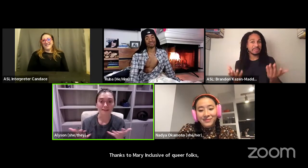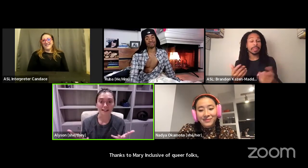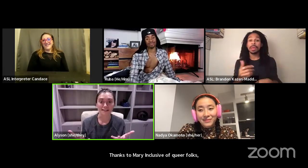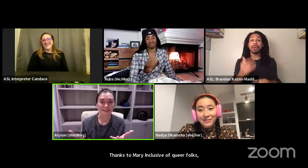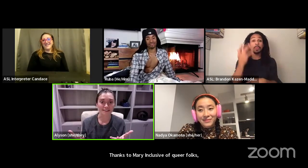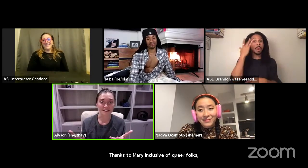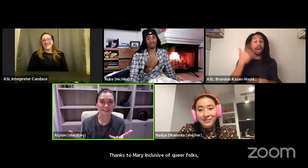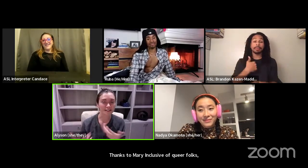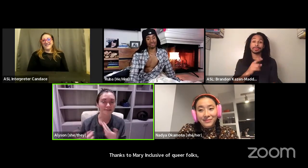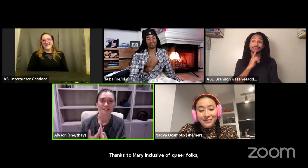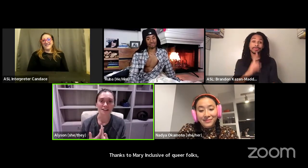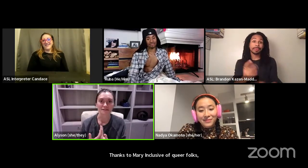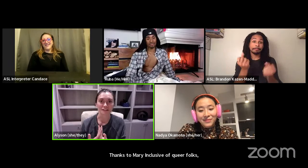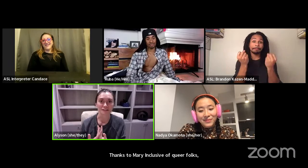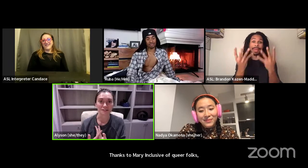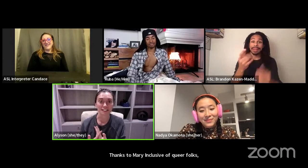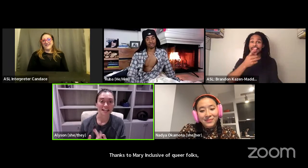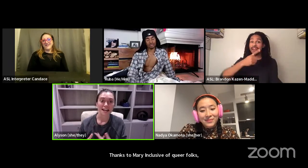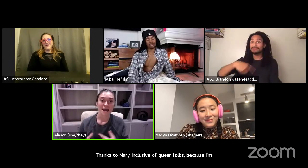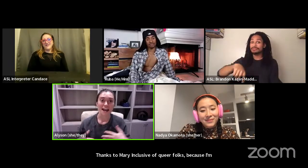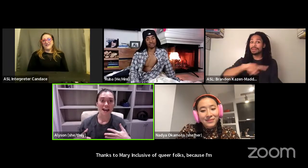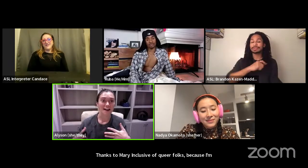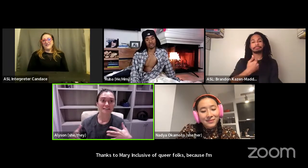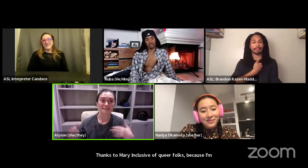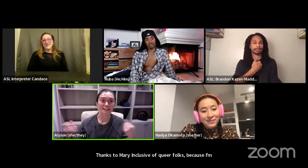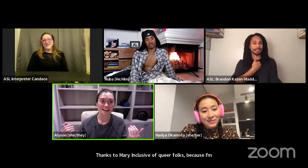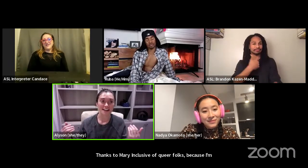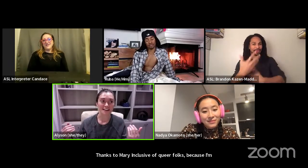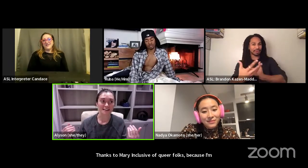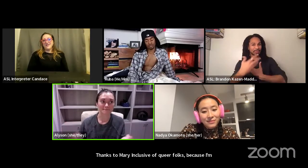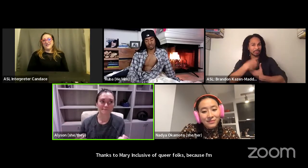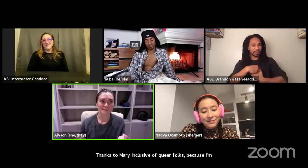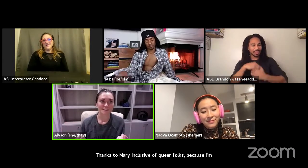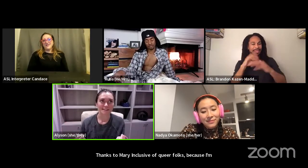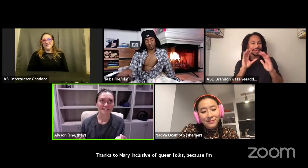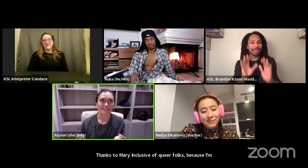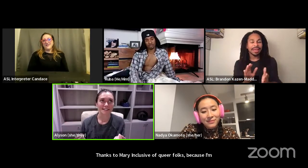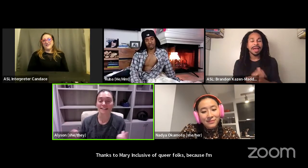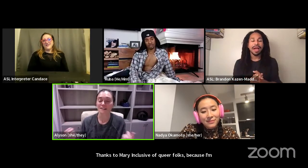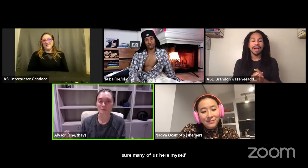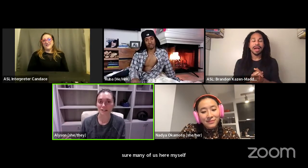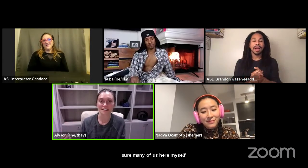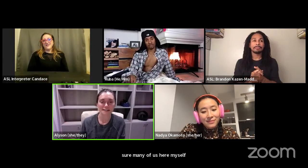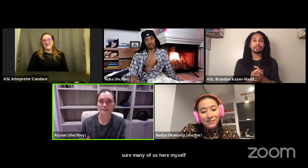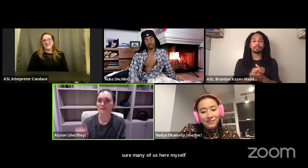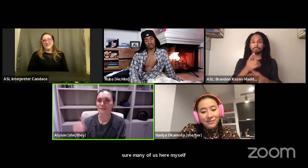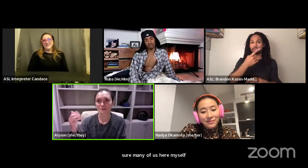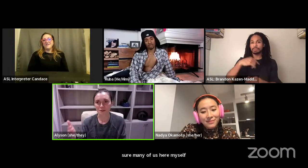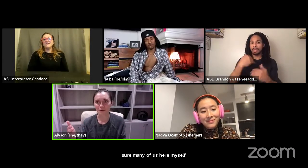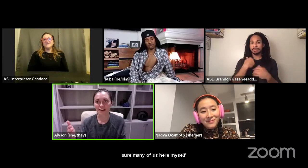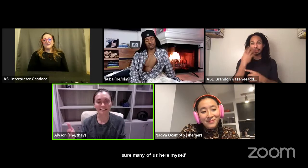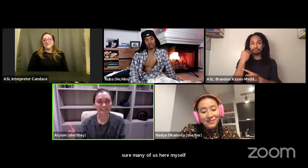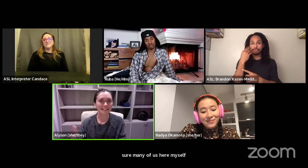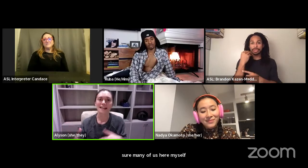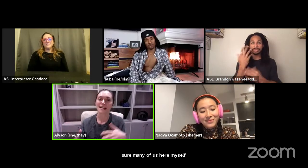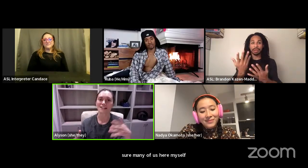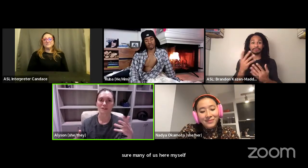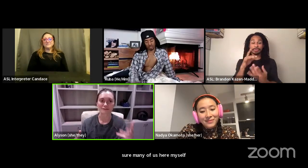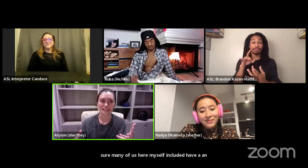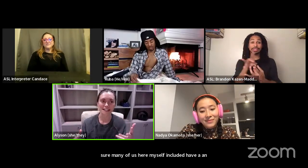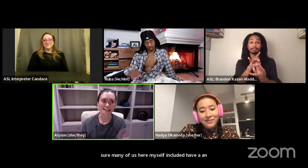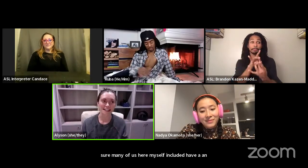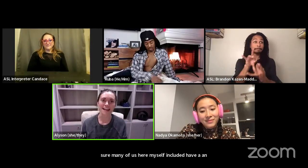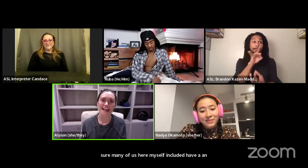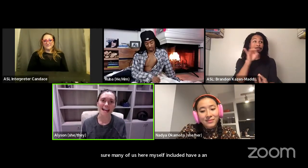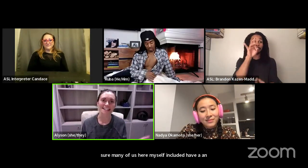sure many of us here, myself included, have an experience of spirituality and